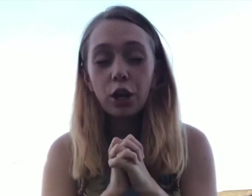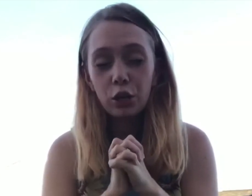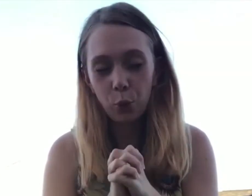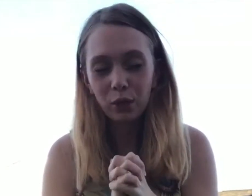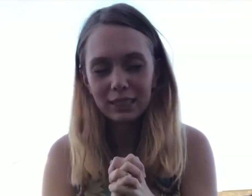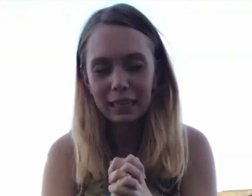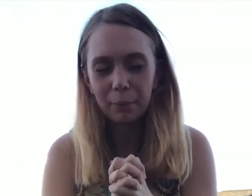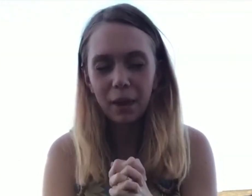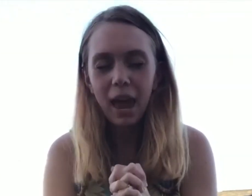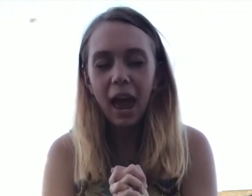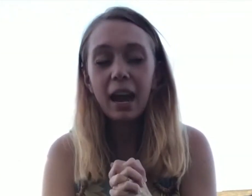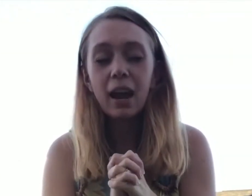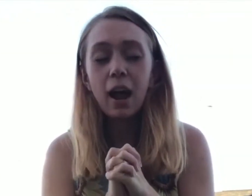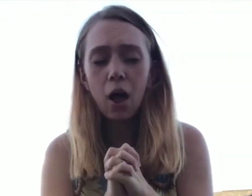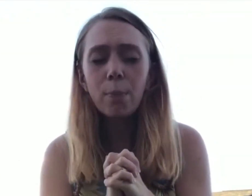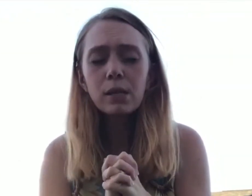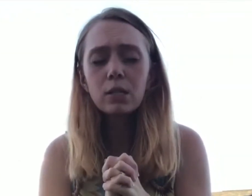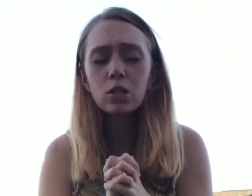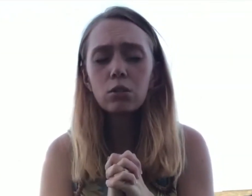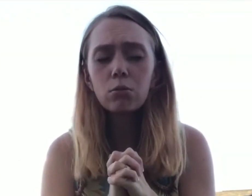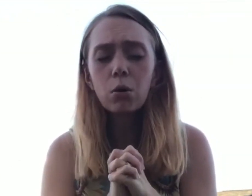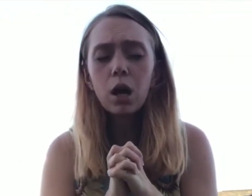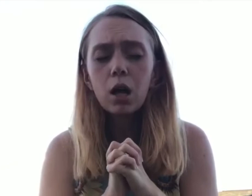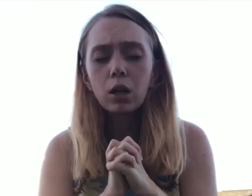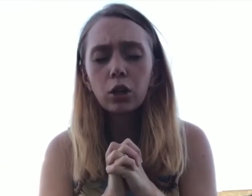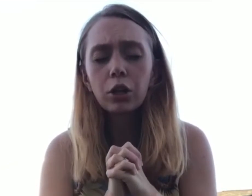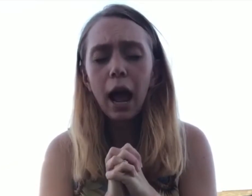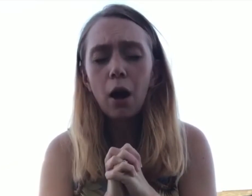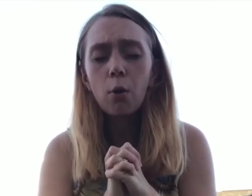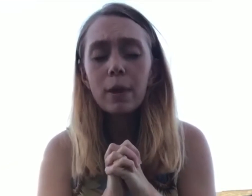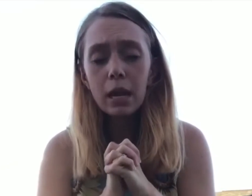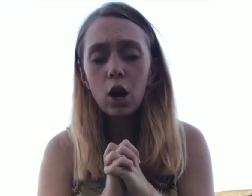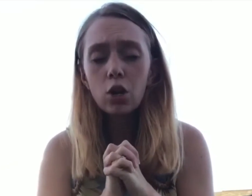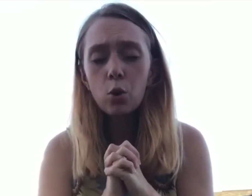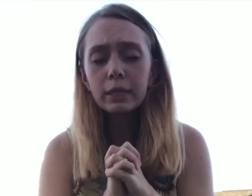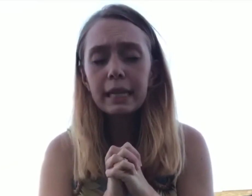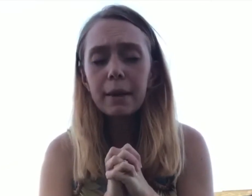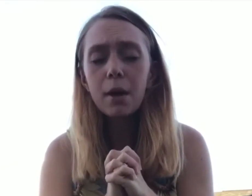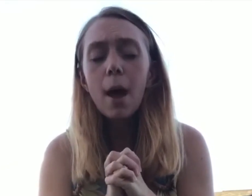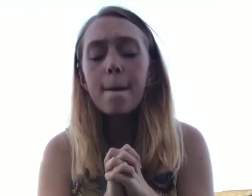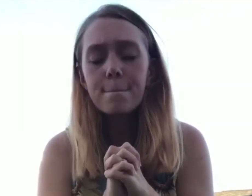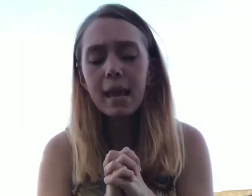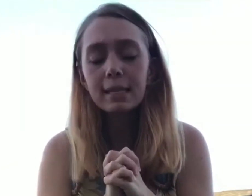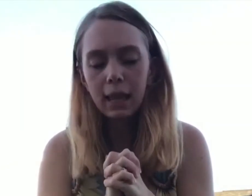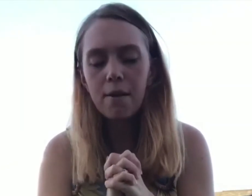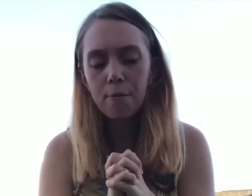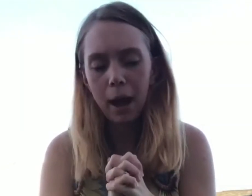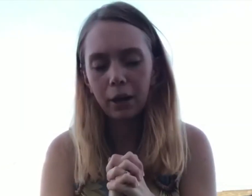your team, and help us to learn how being on your team makes life better.